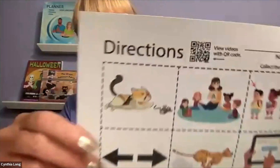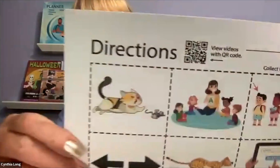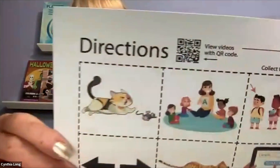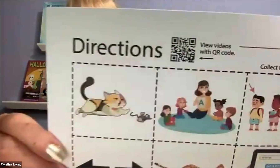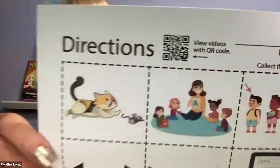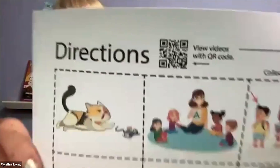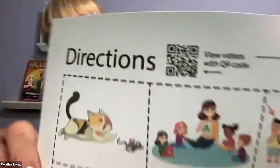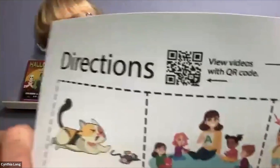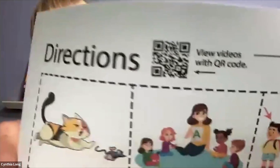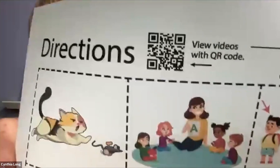in.